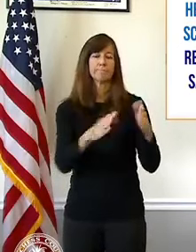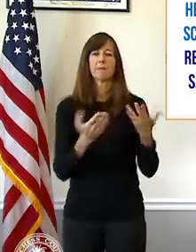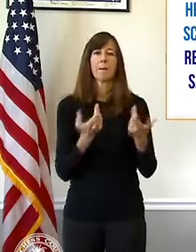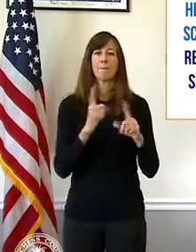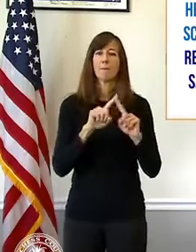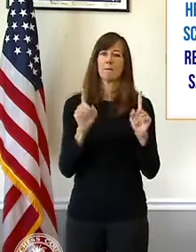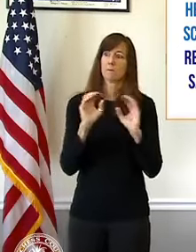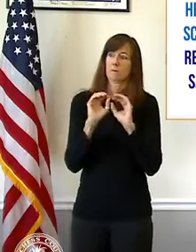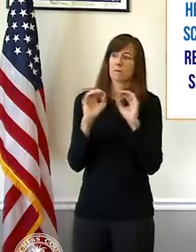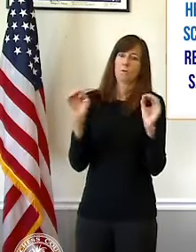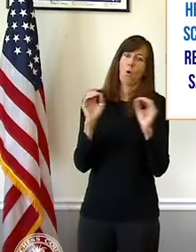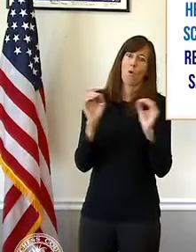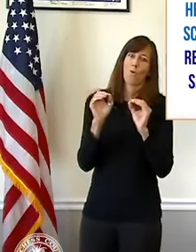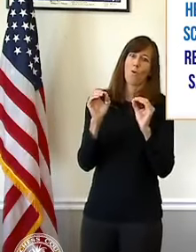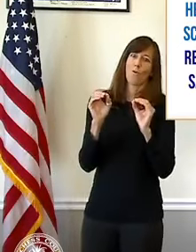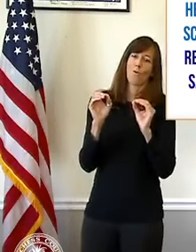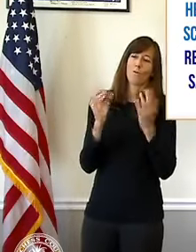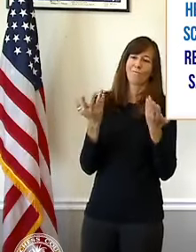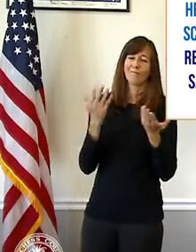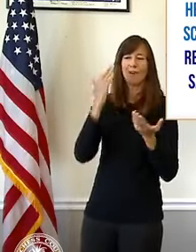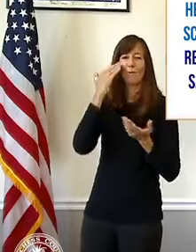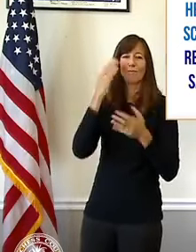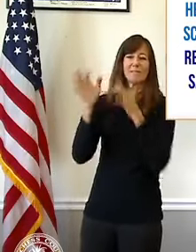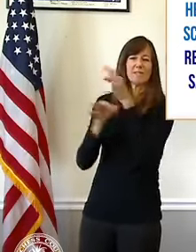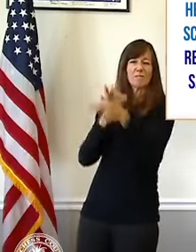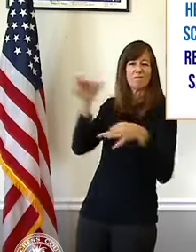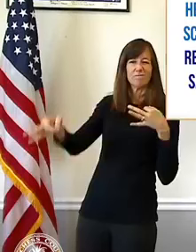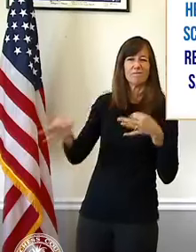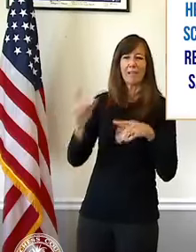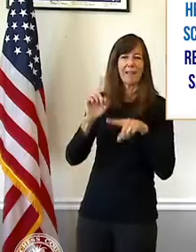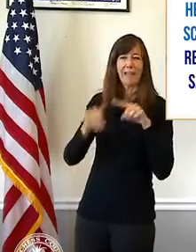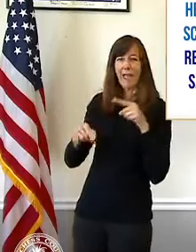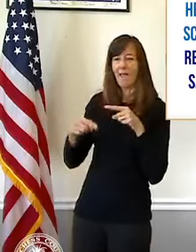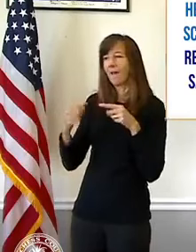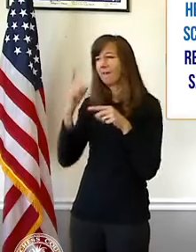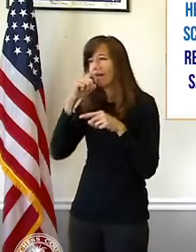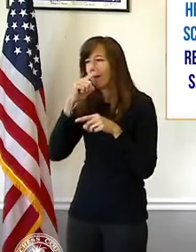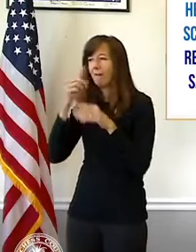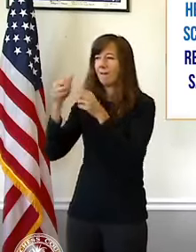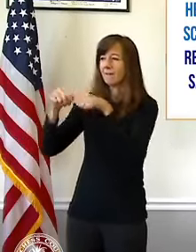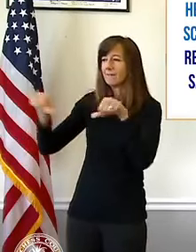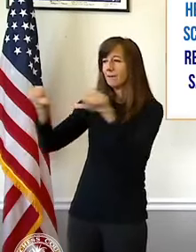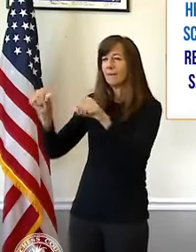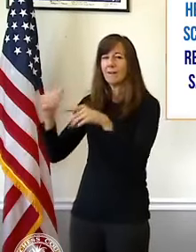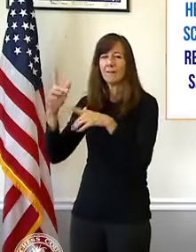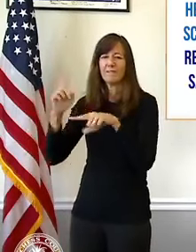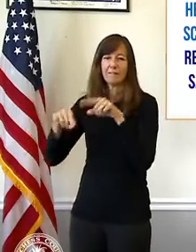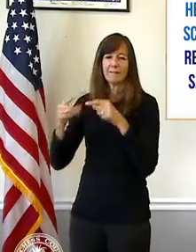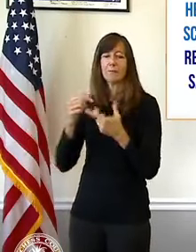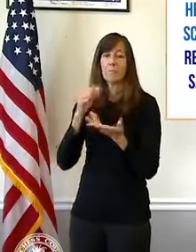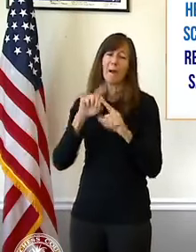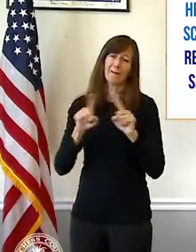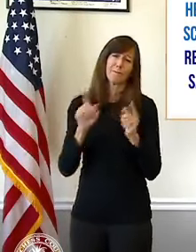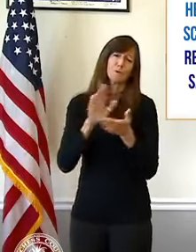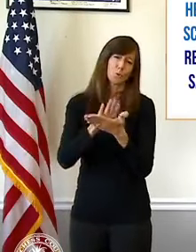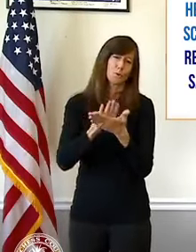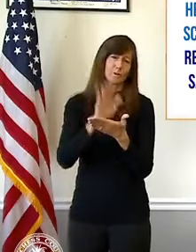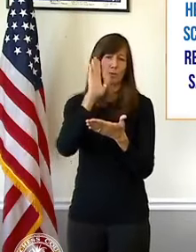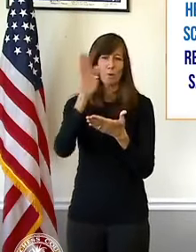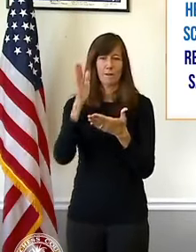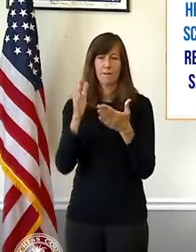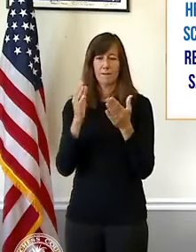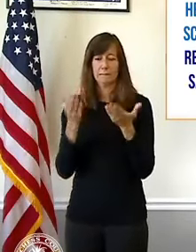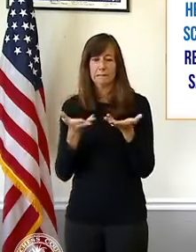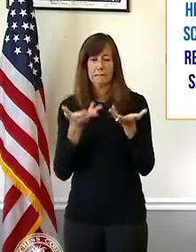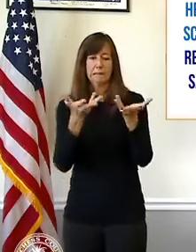we're hopeful as we proceed that school districts will have the tools that they would need to be open. We'll continue to promote and